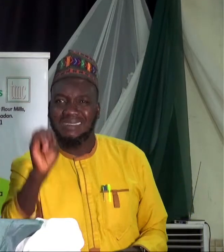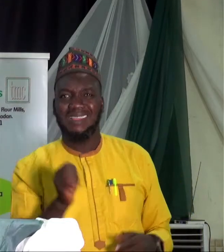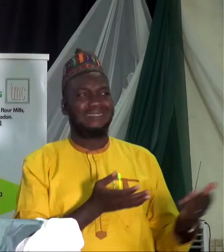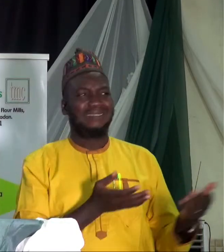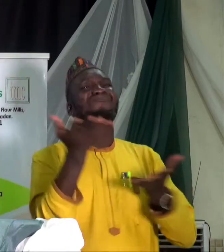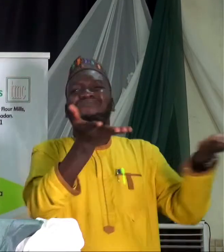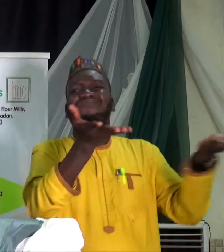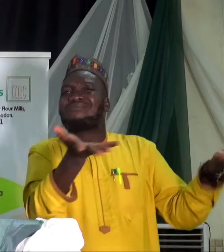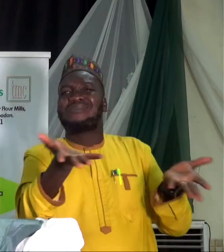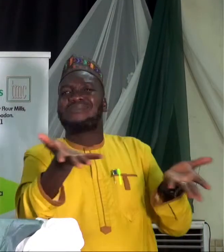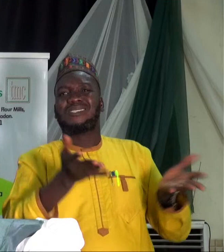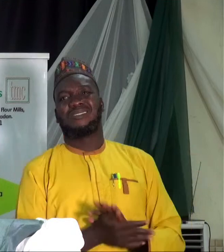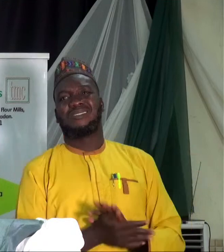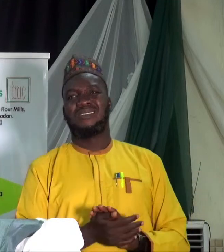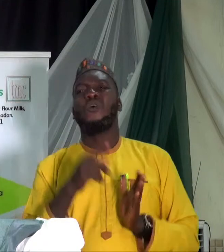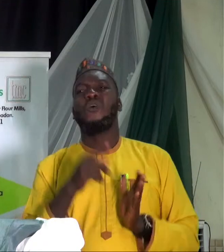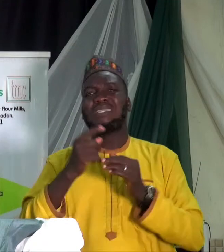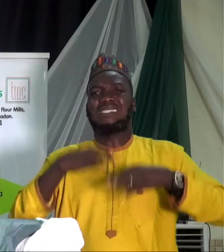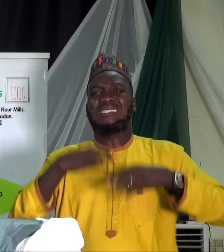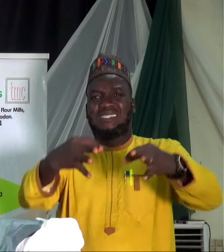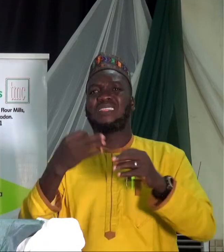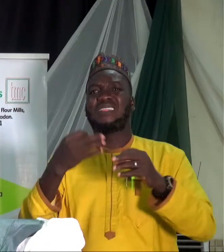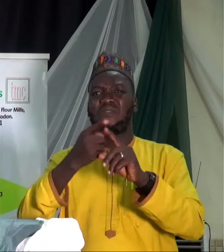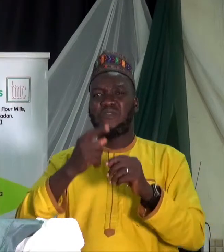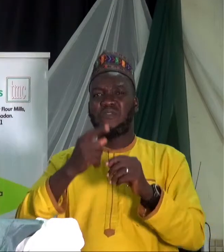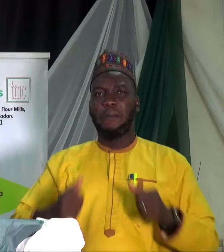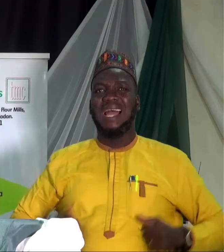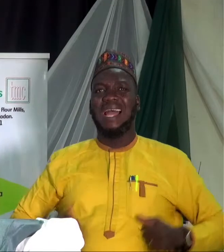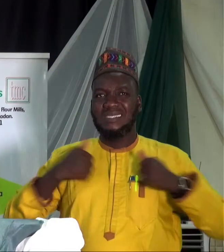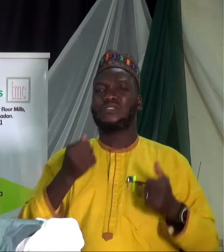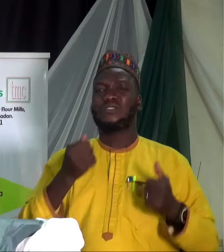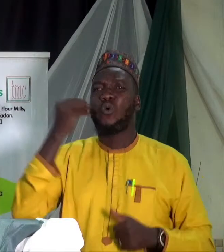lo wa of interest ninu agbole